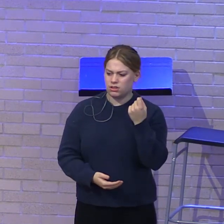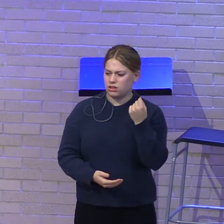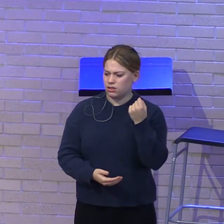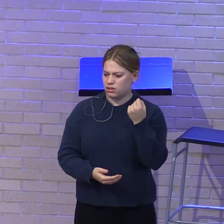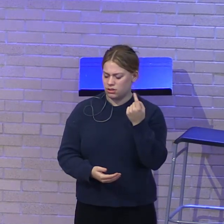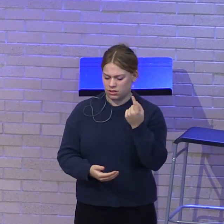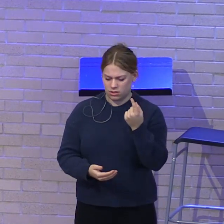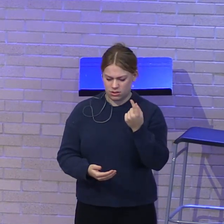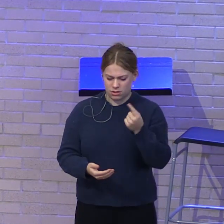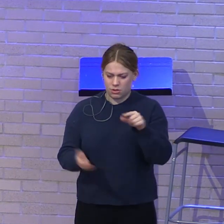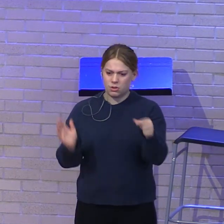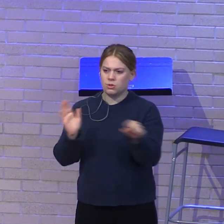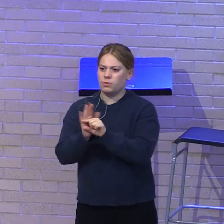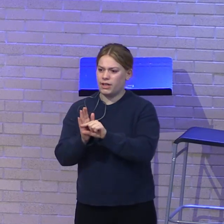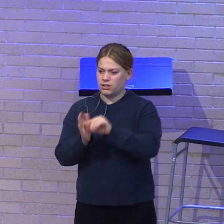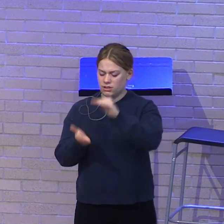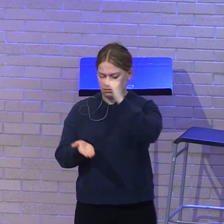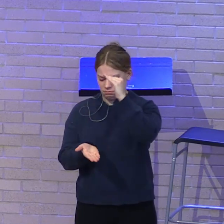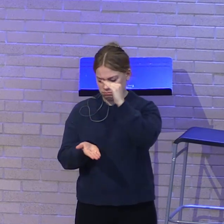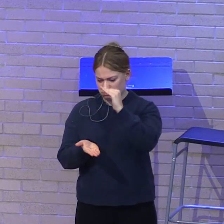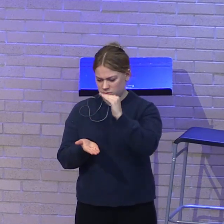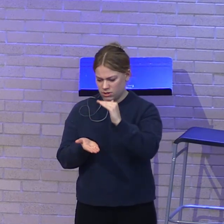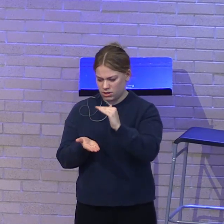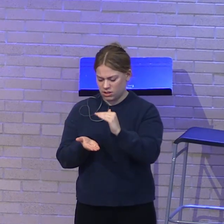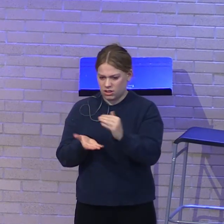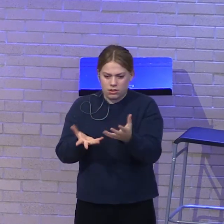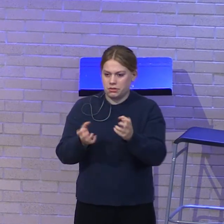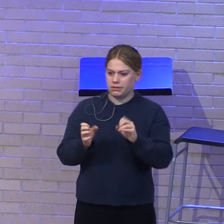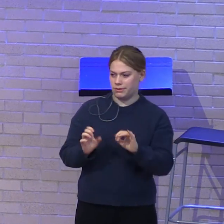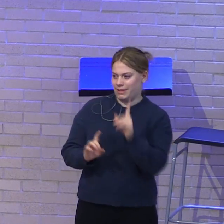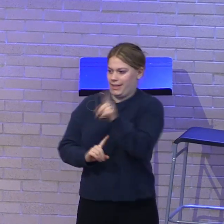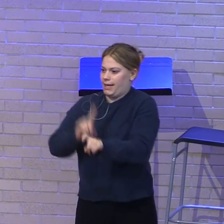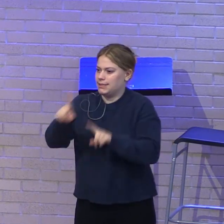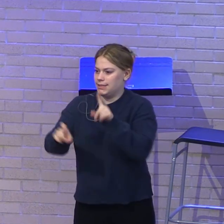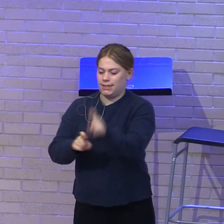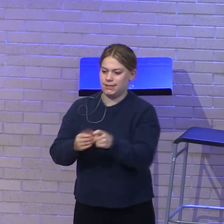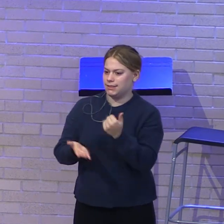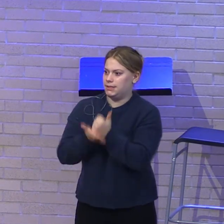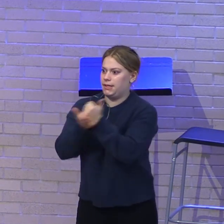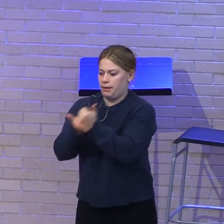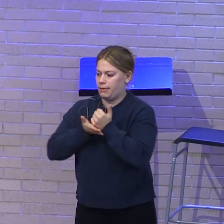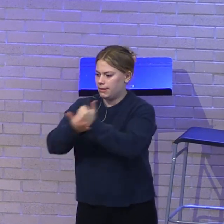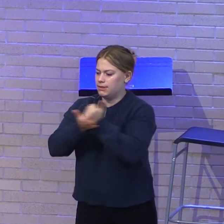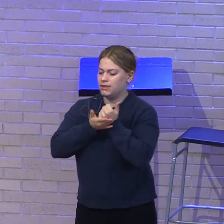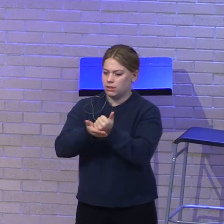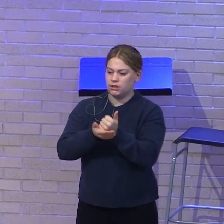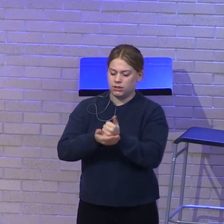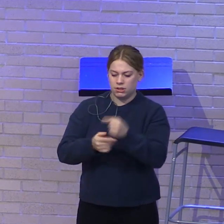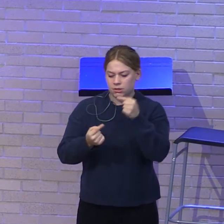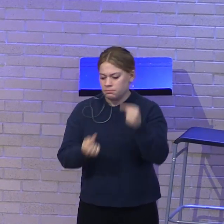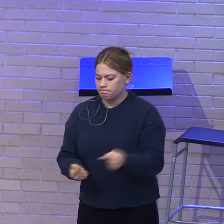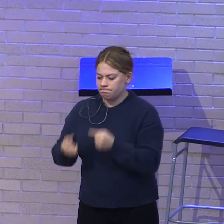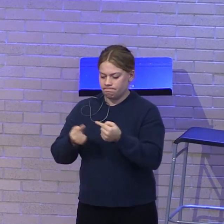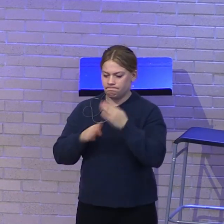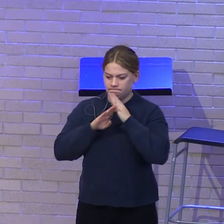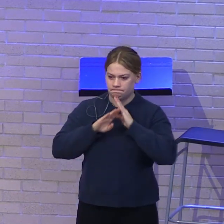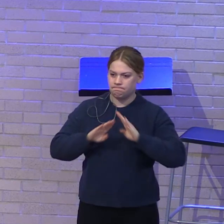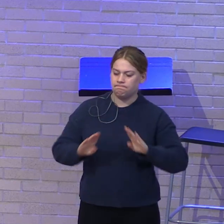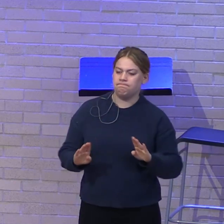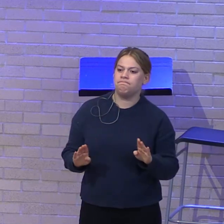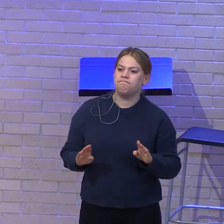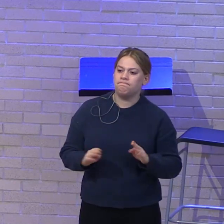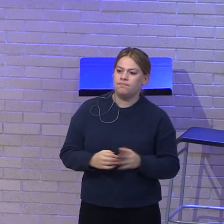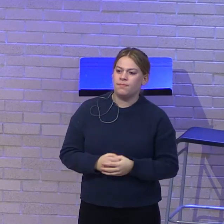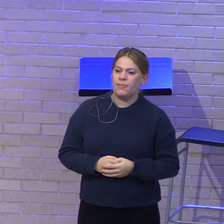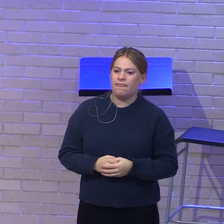notice your grade decreasing. Reluctant to ask for help, you choose to suffer in silence, because after all, you hate to